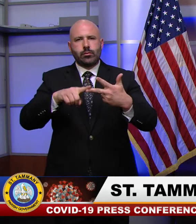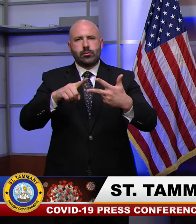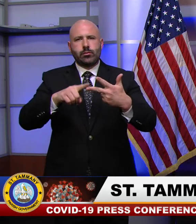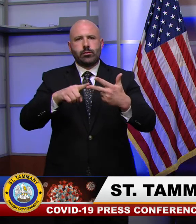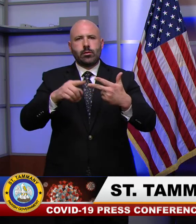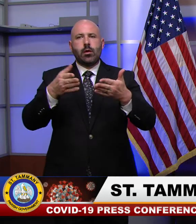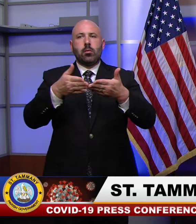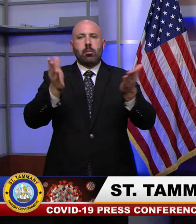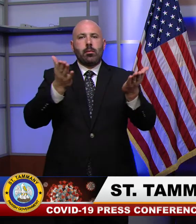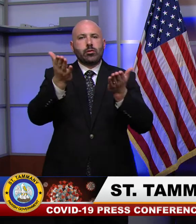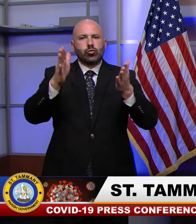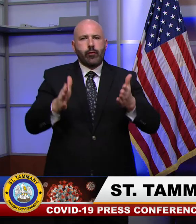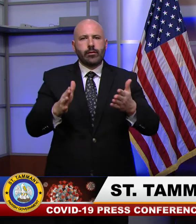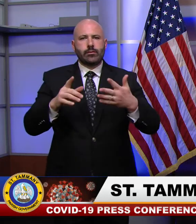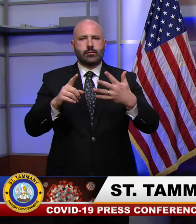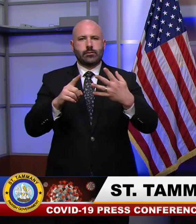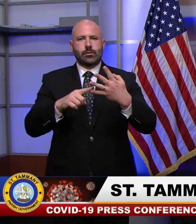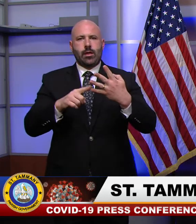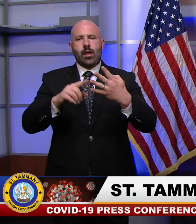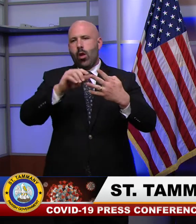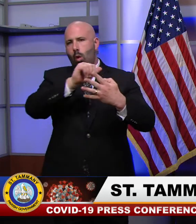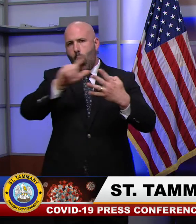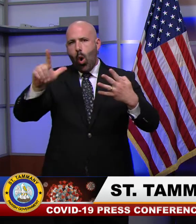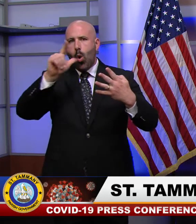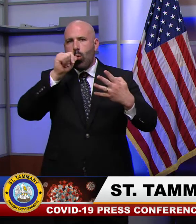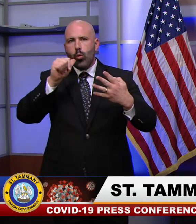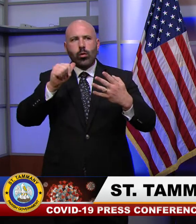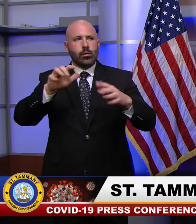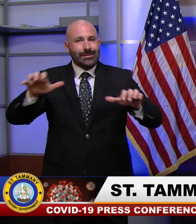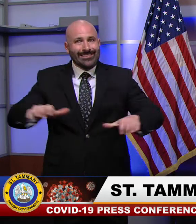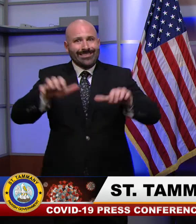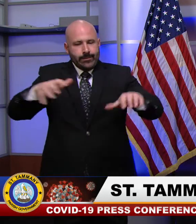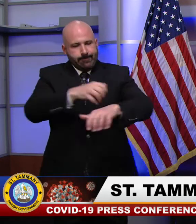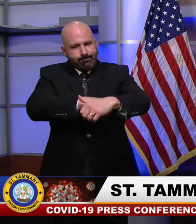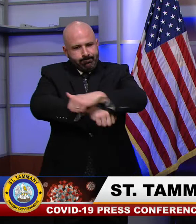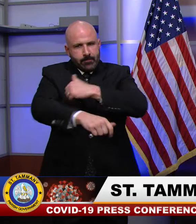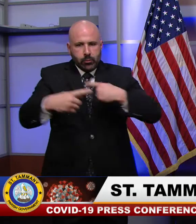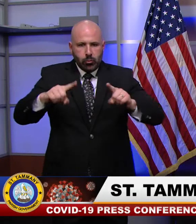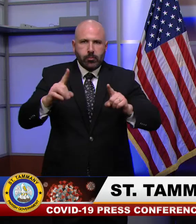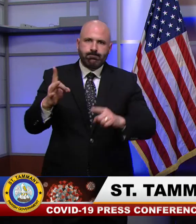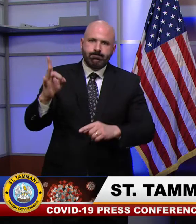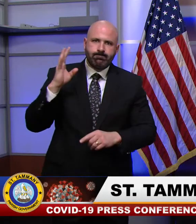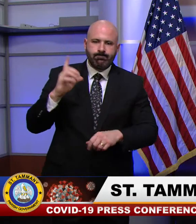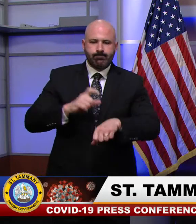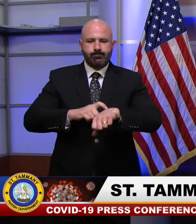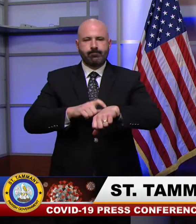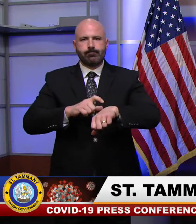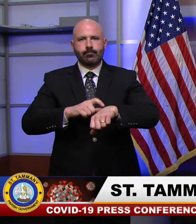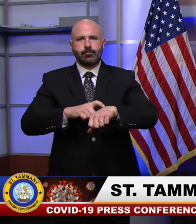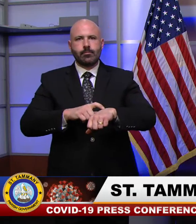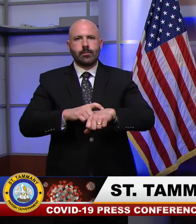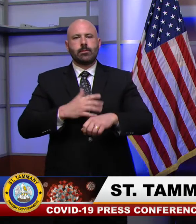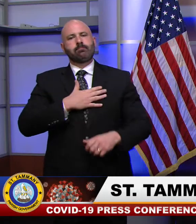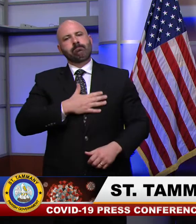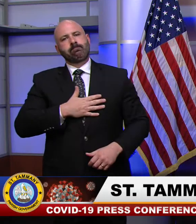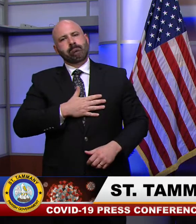and all who are on the front line during this crisis. Now is the time for